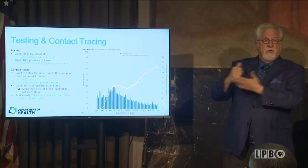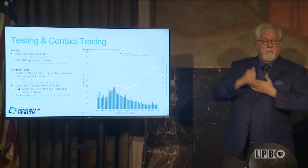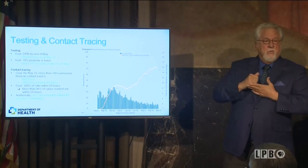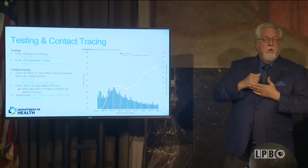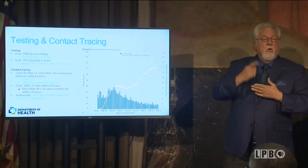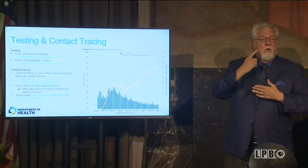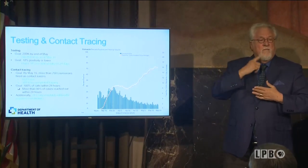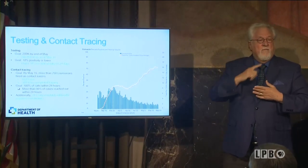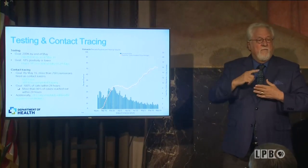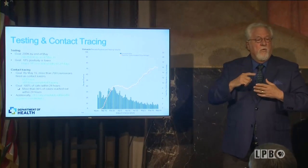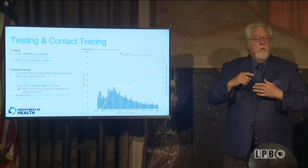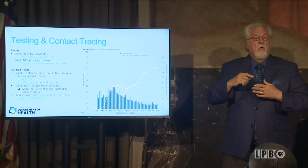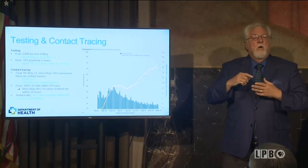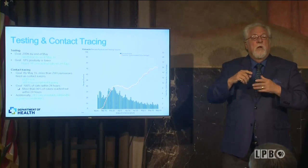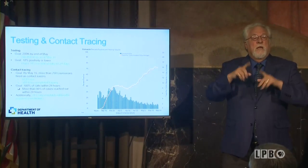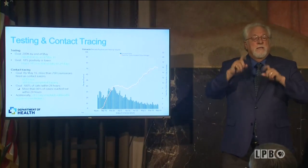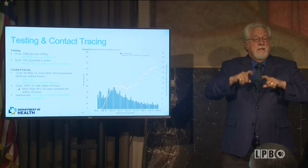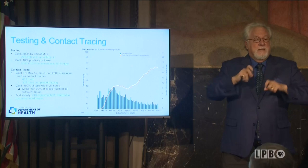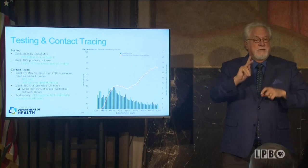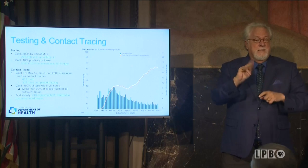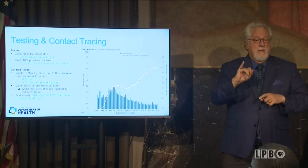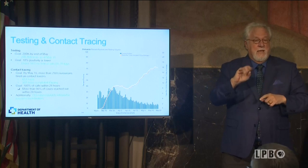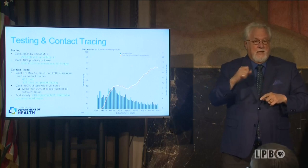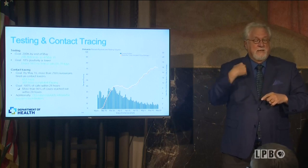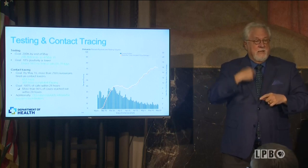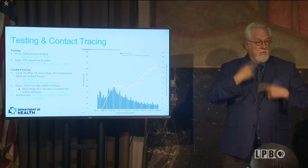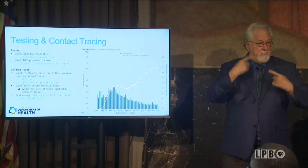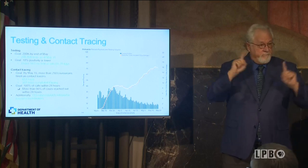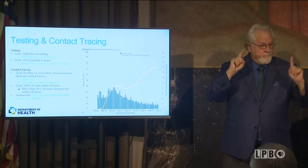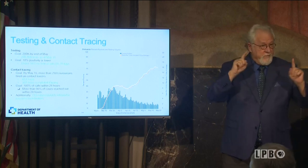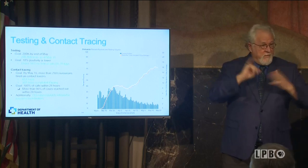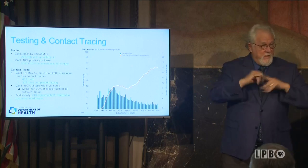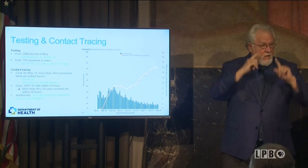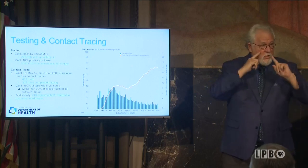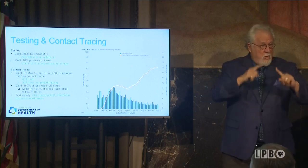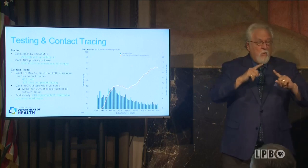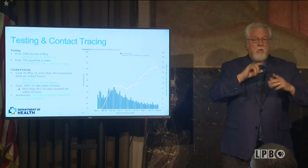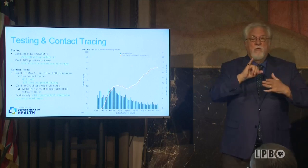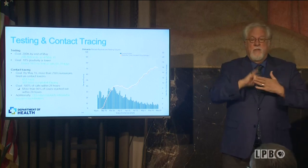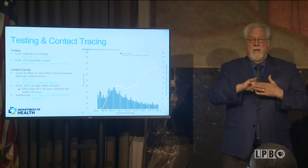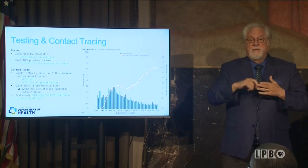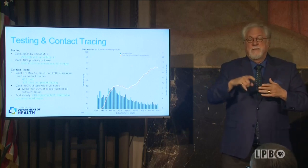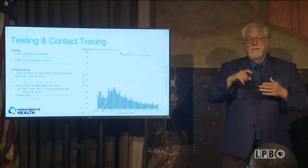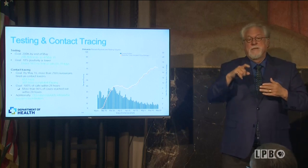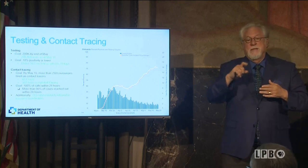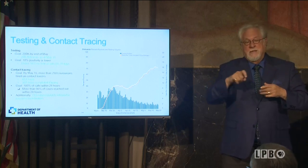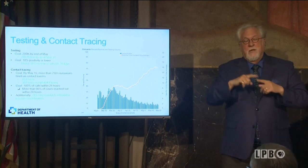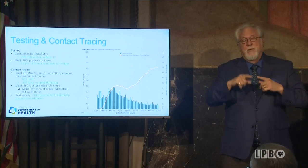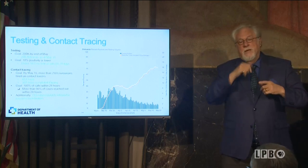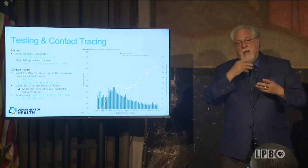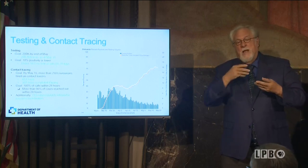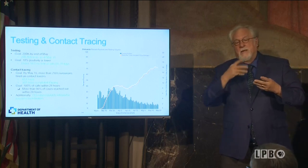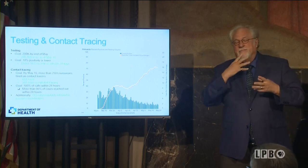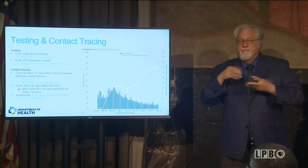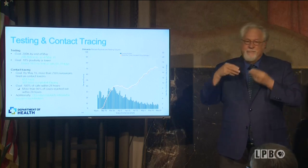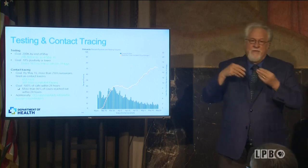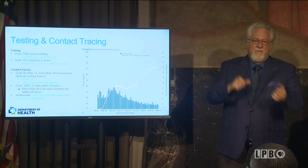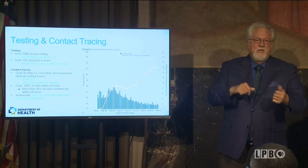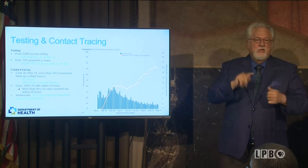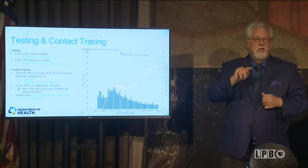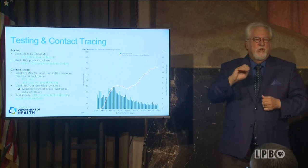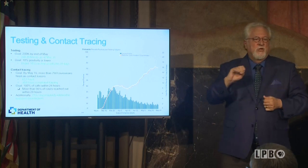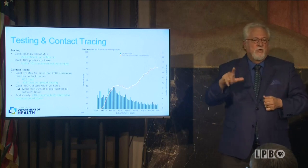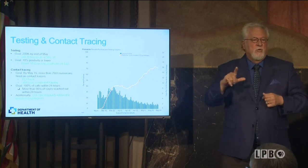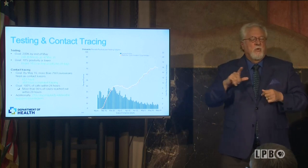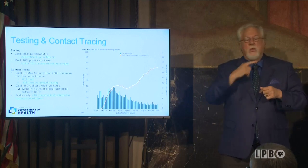the specimen collection kits that have helped us achieve this goal. But that's sort of a necessary but not sufficient tool